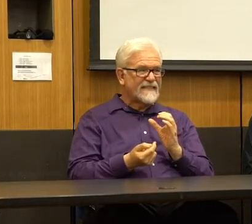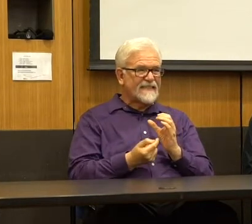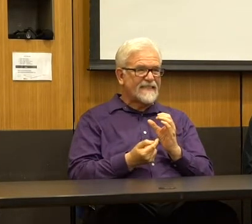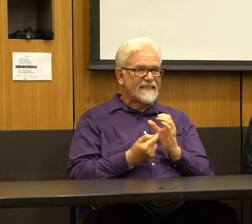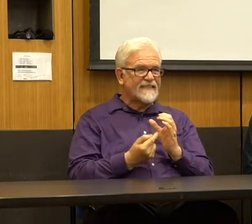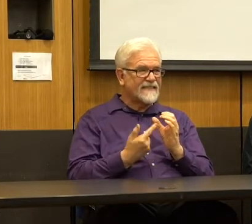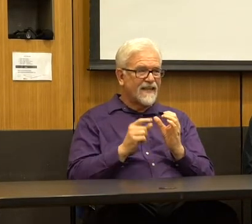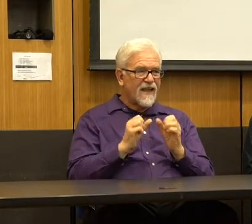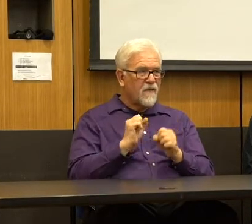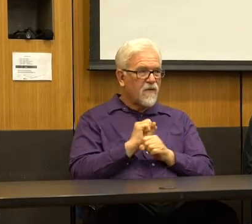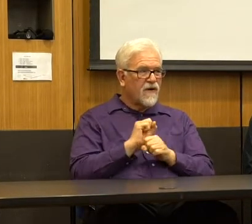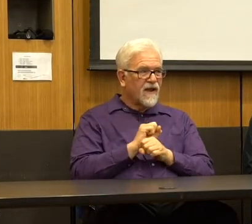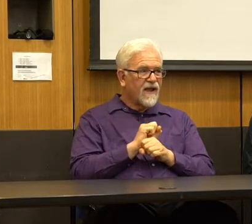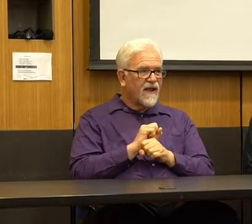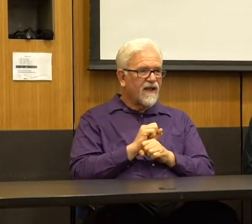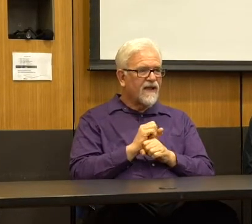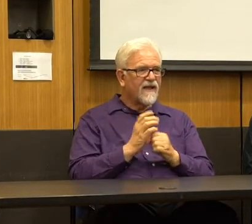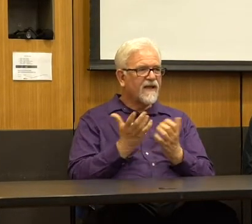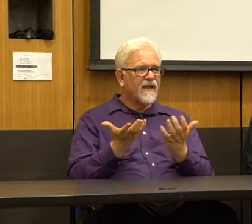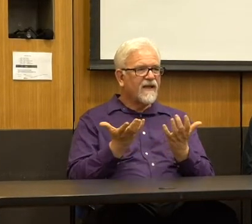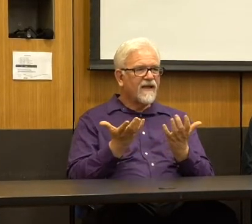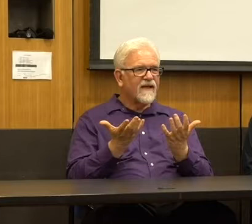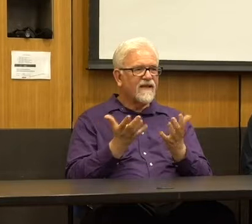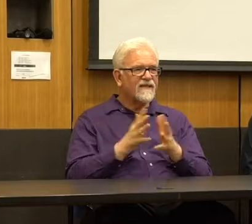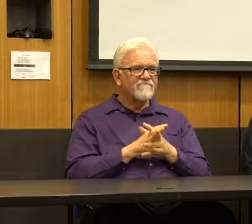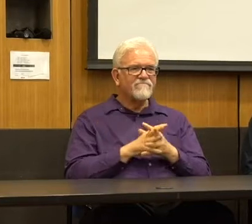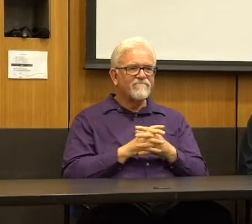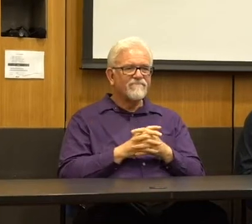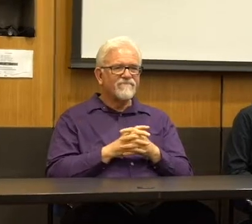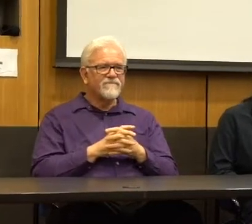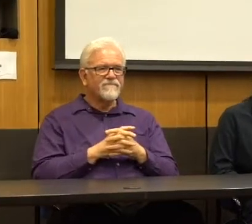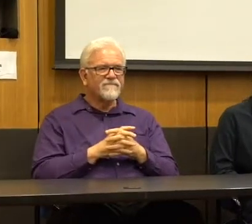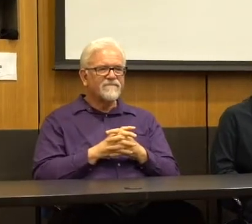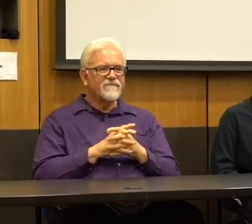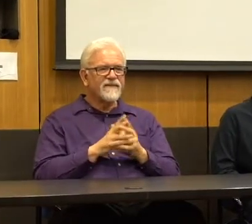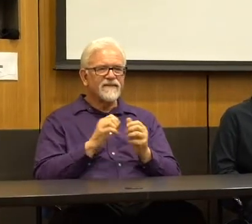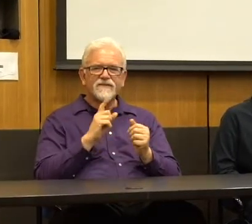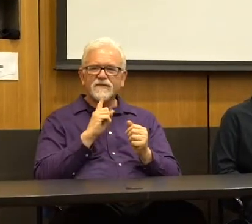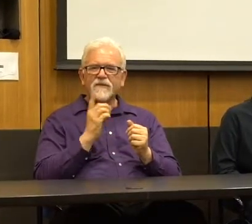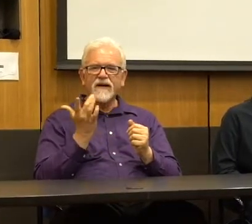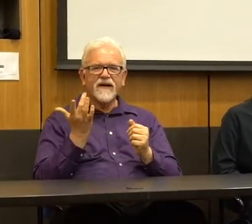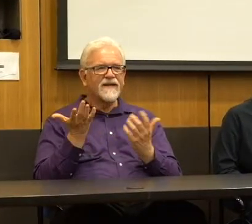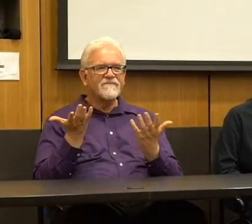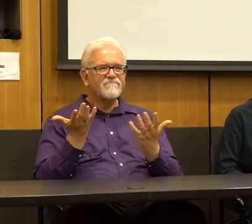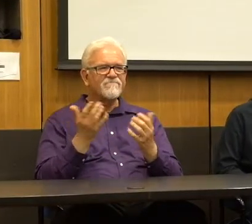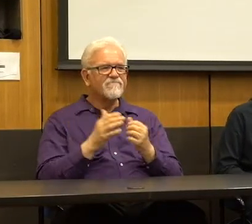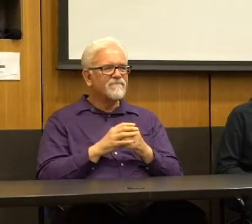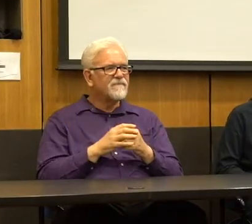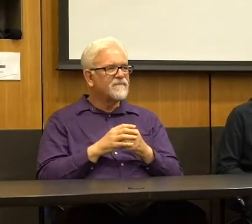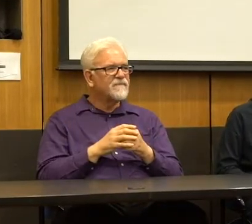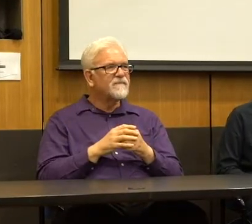working? Okay. I don't know. Let's see.